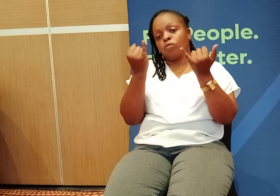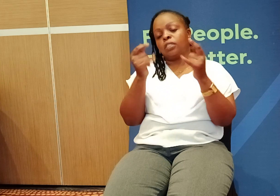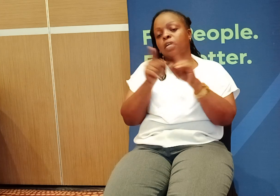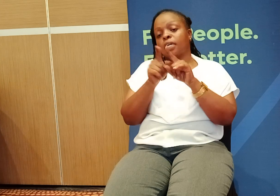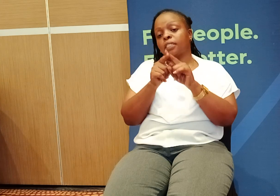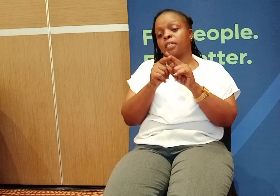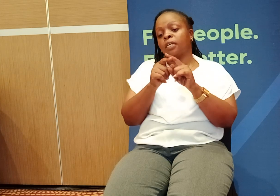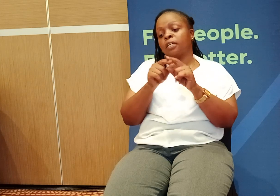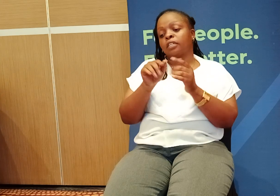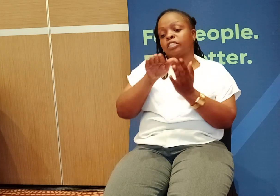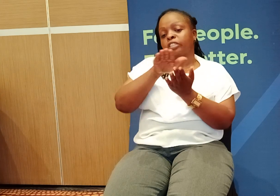and investors.